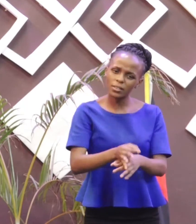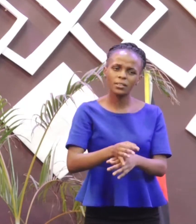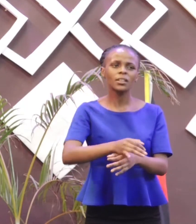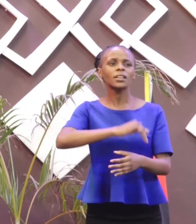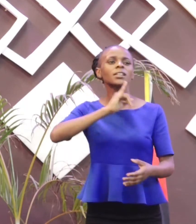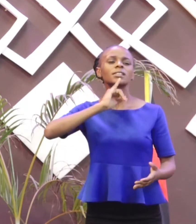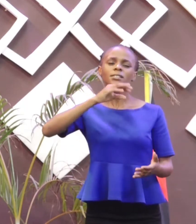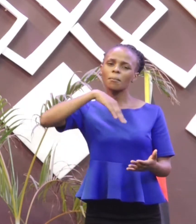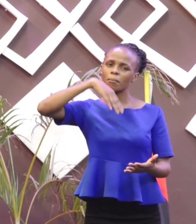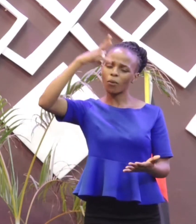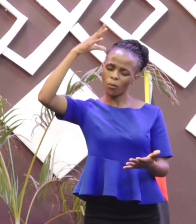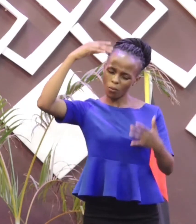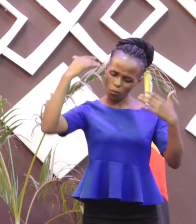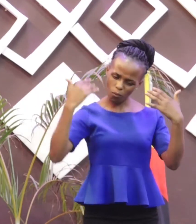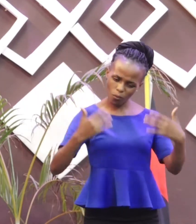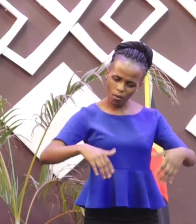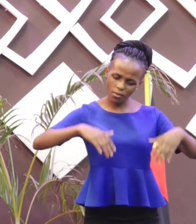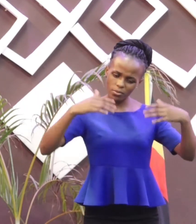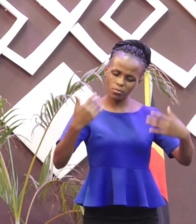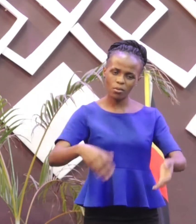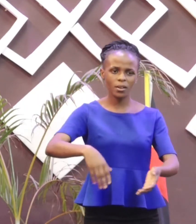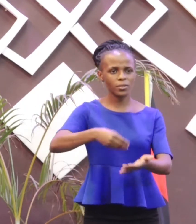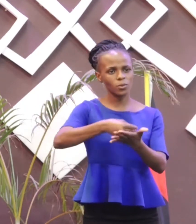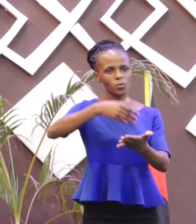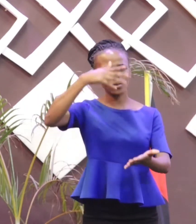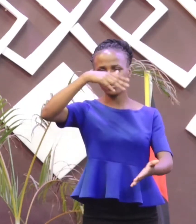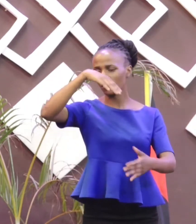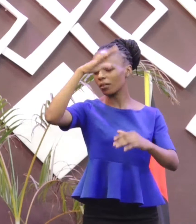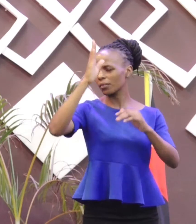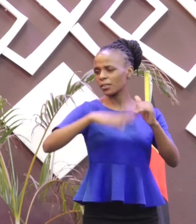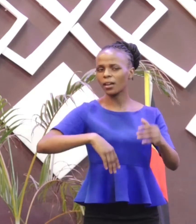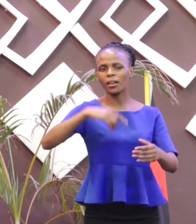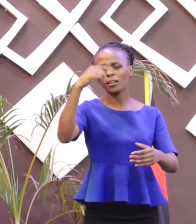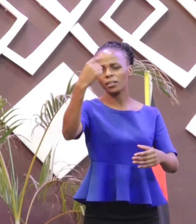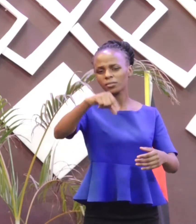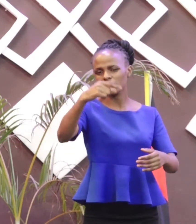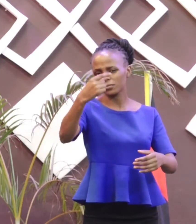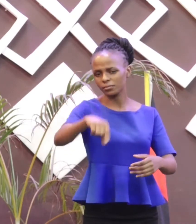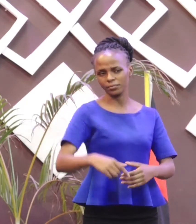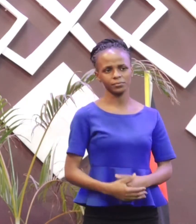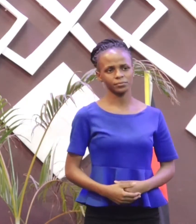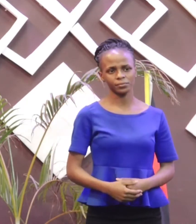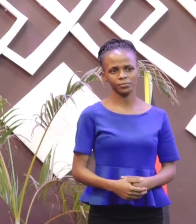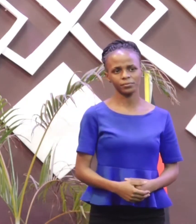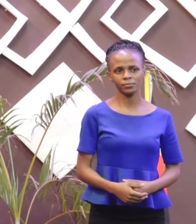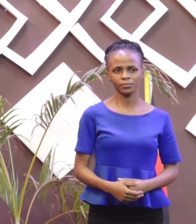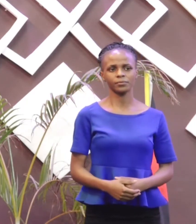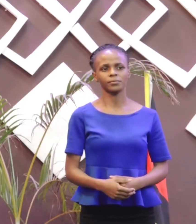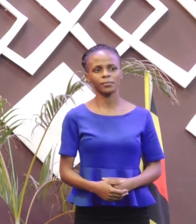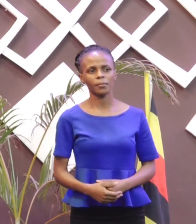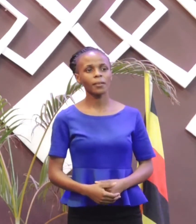gold. Peter atugamba nti okukiriza okwaddala kwa muwendo mungi nnyo n'okusinga